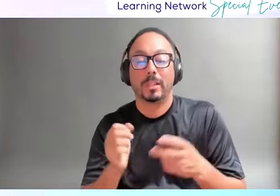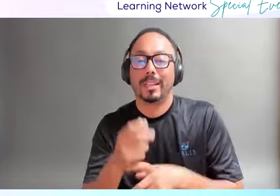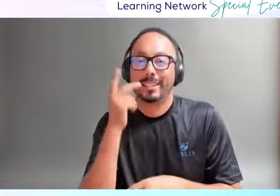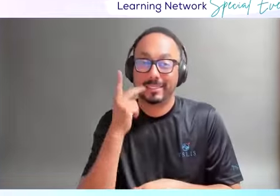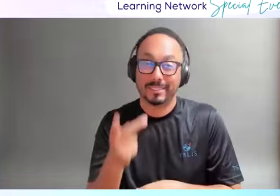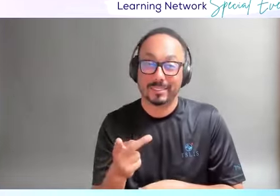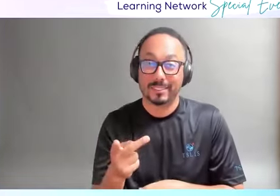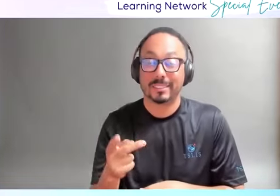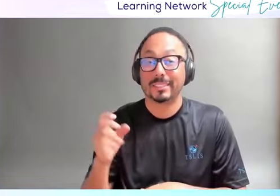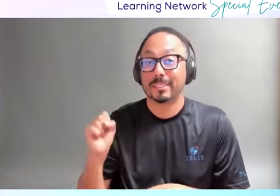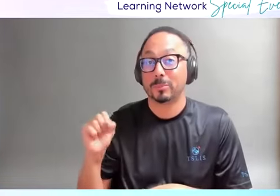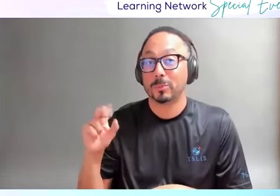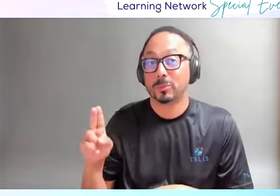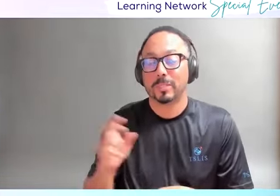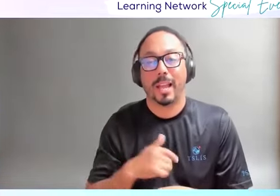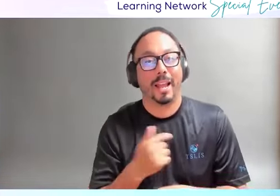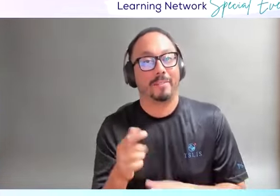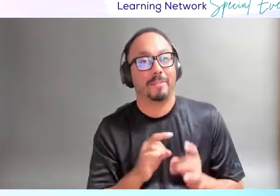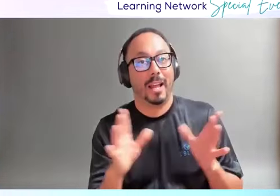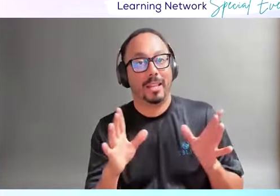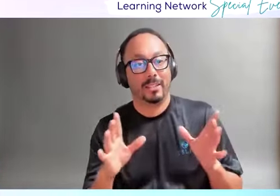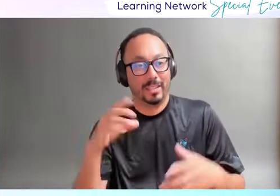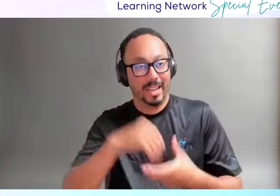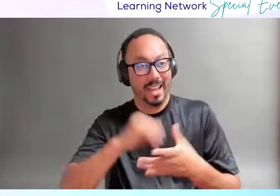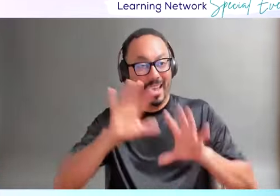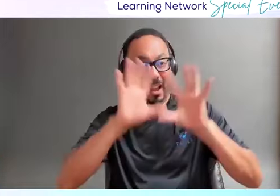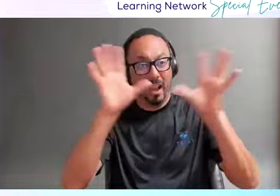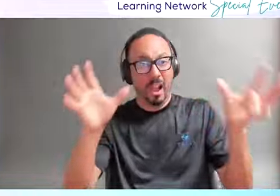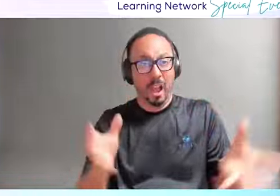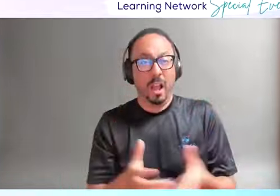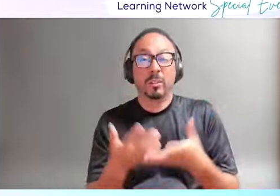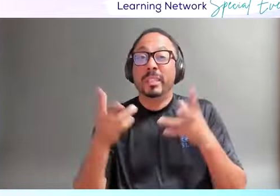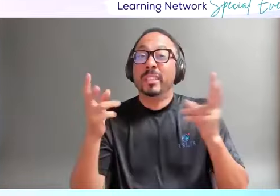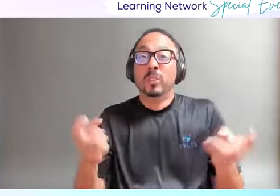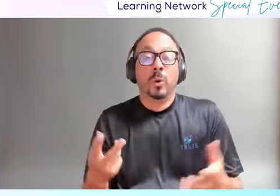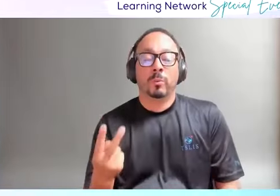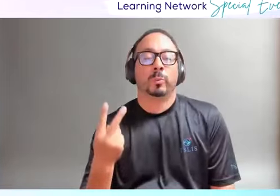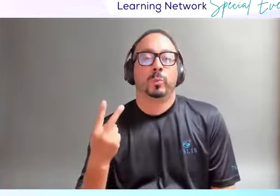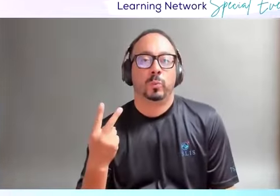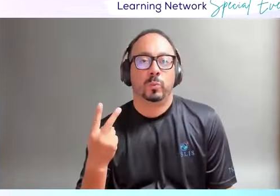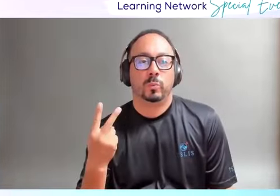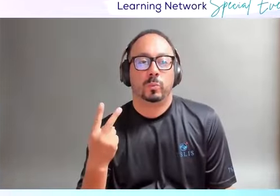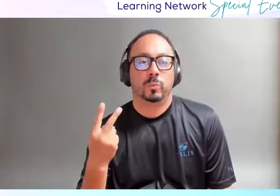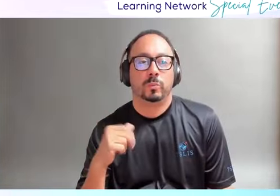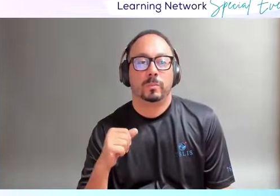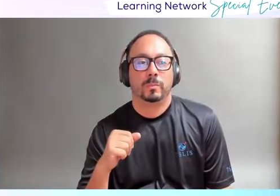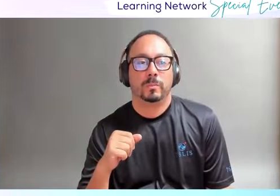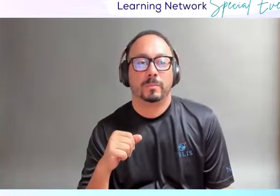are but two of the issues in this big constellation. And, working toward a place where